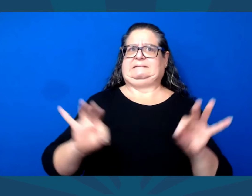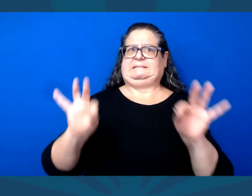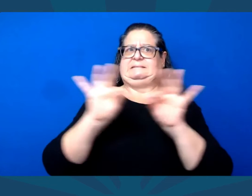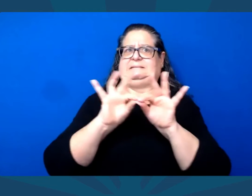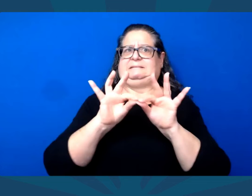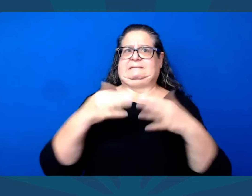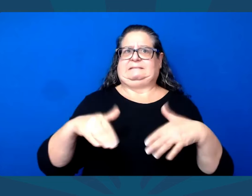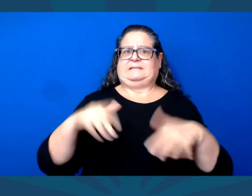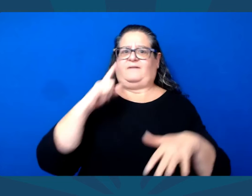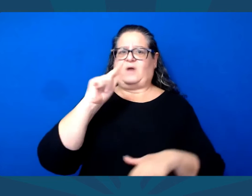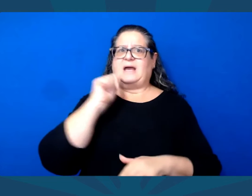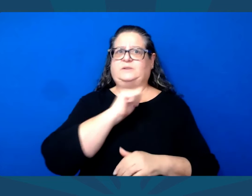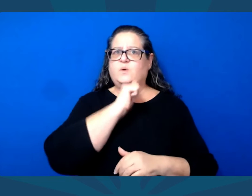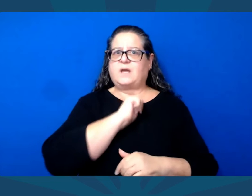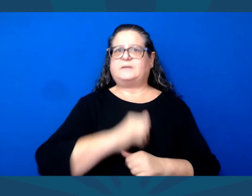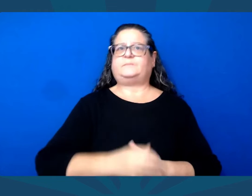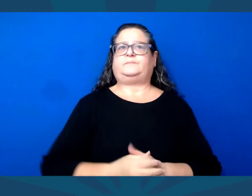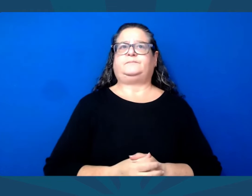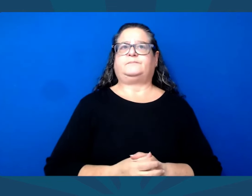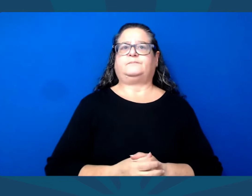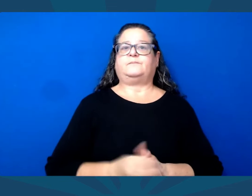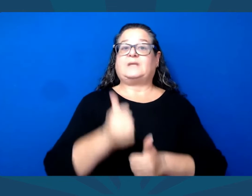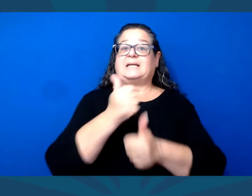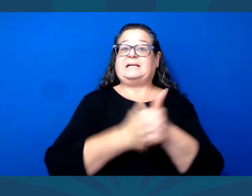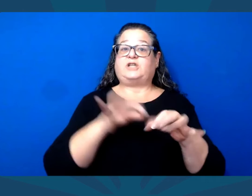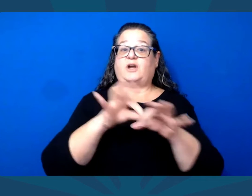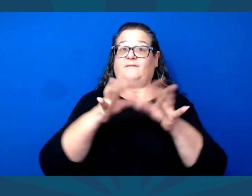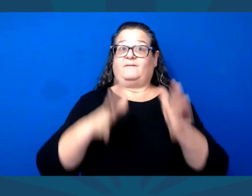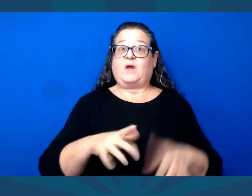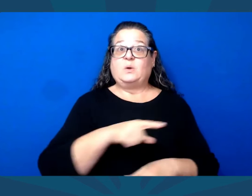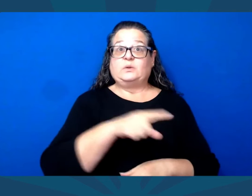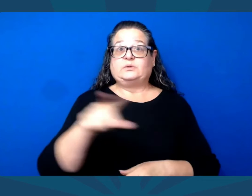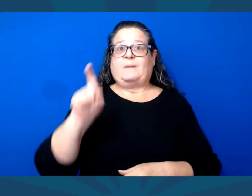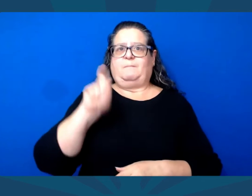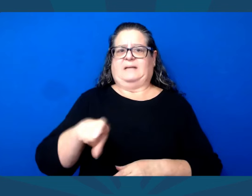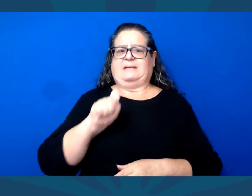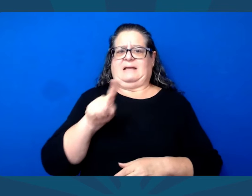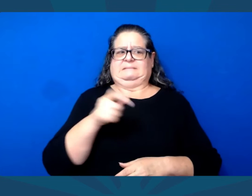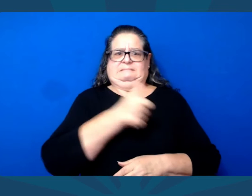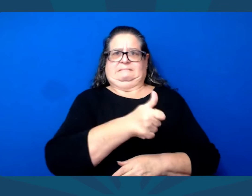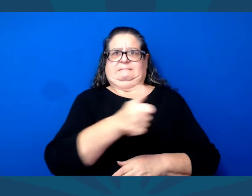This election is critical for Arizona. Each voter must ask themselves,